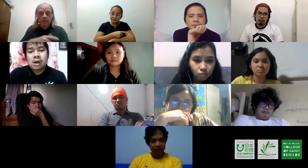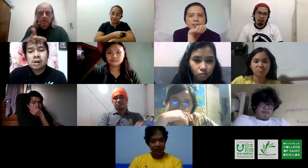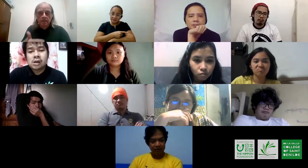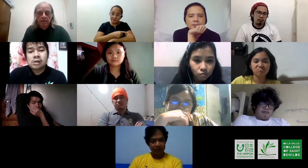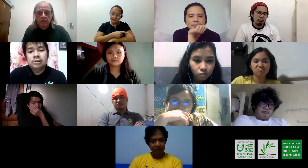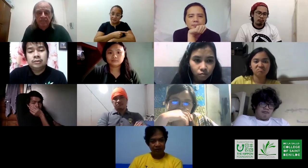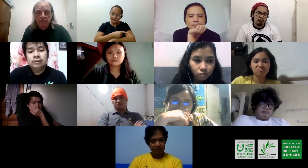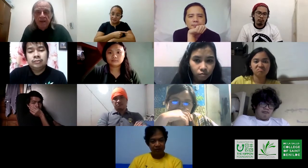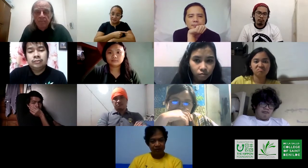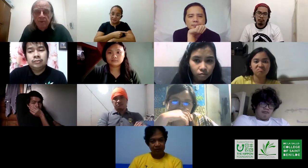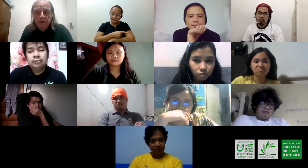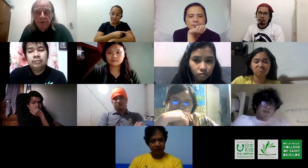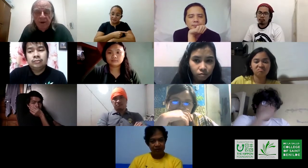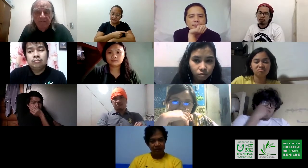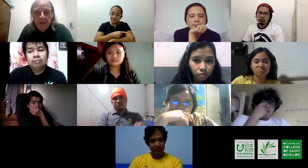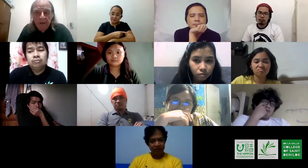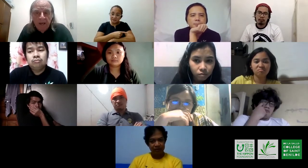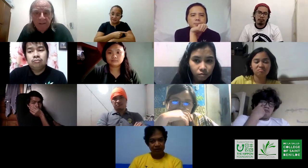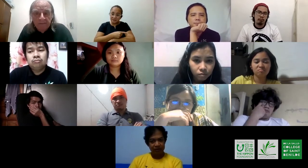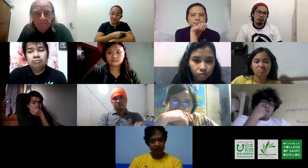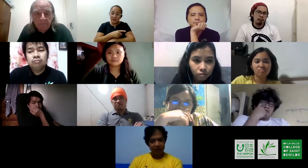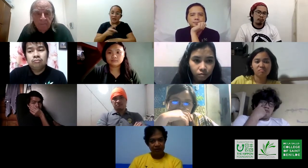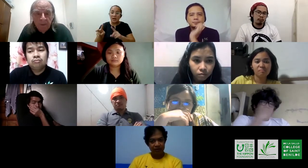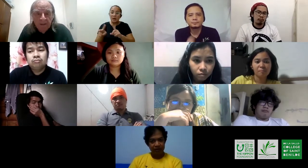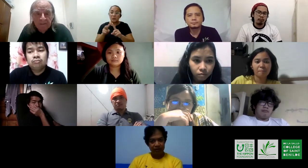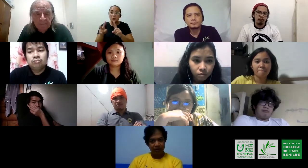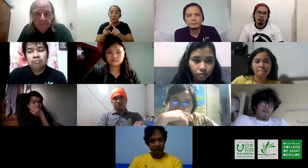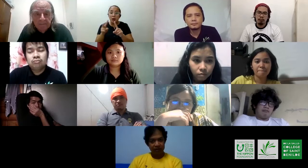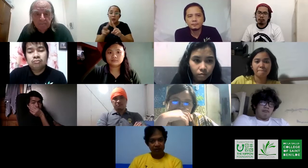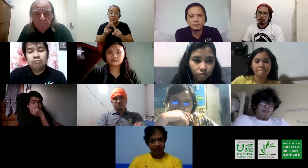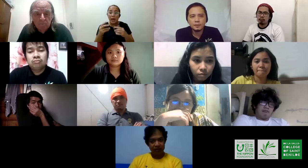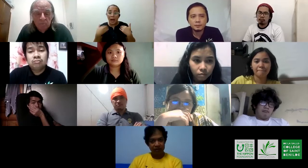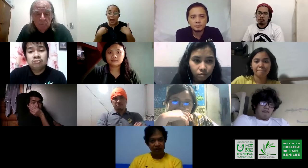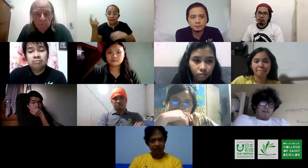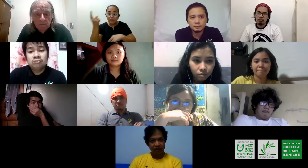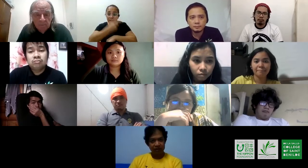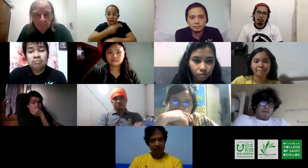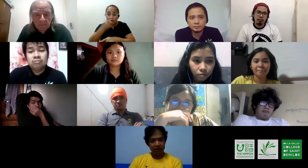in the vocabulary. You have day, right?